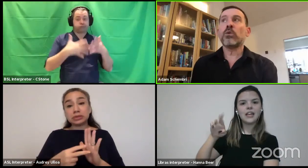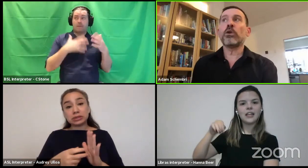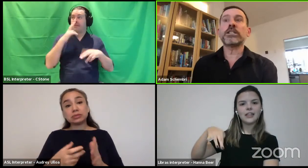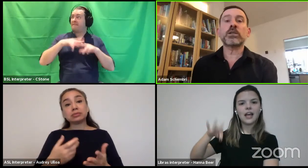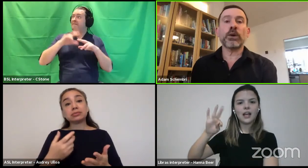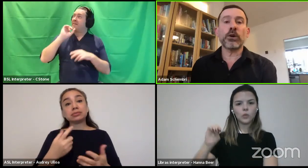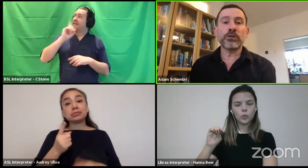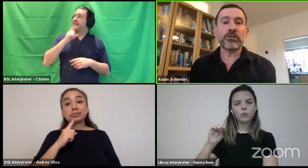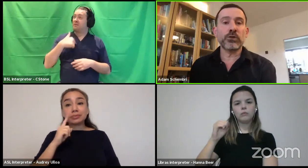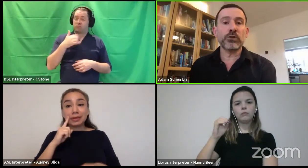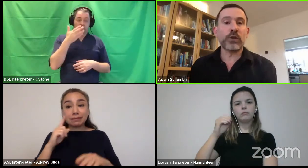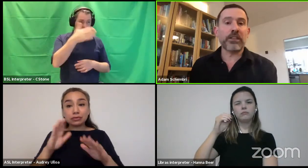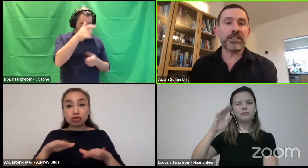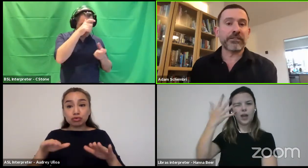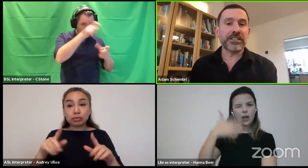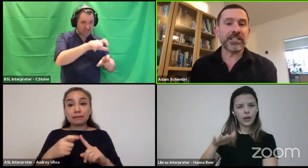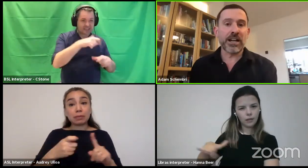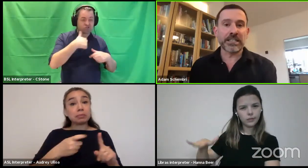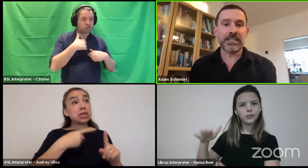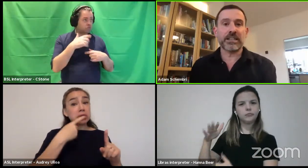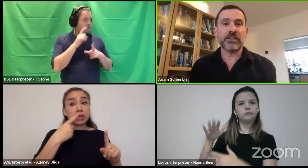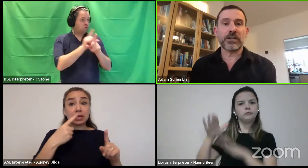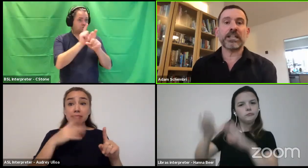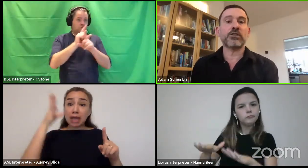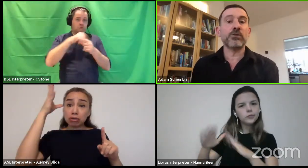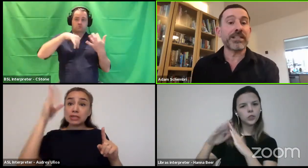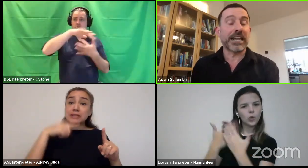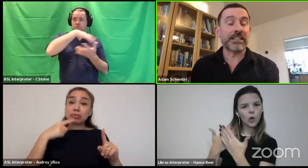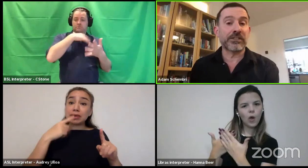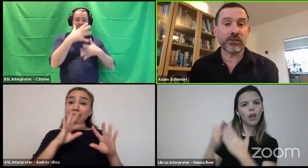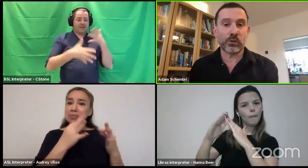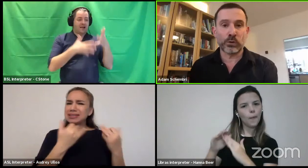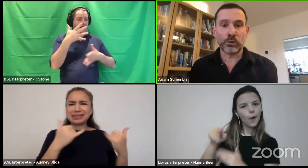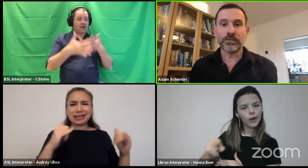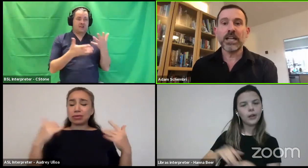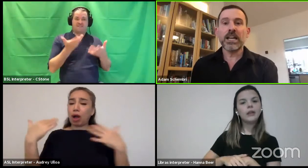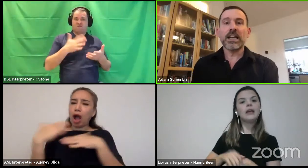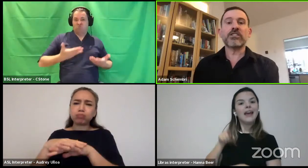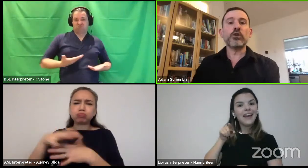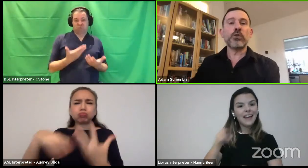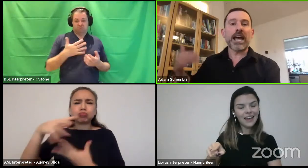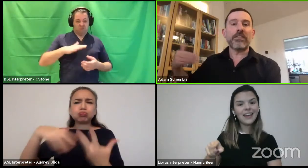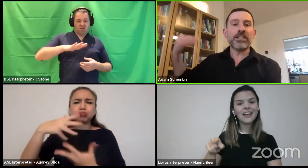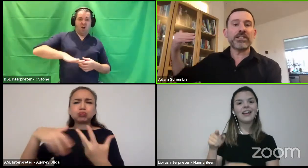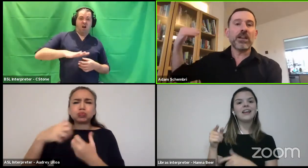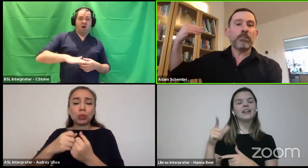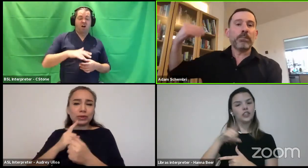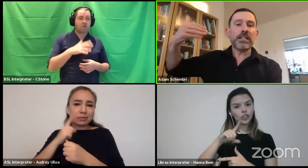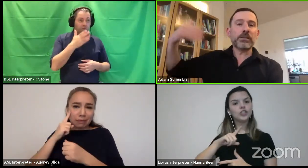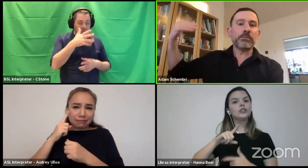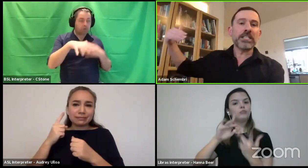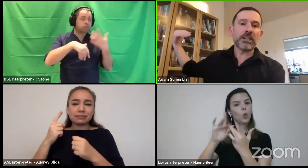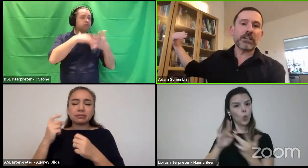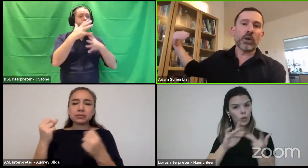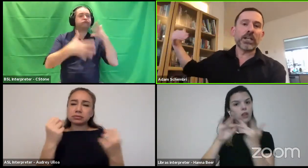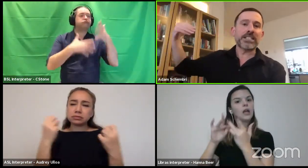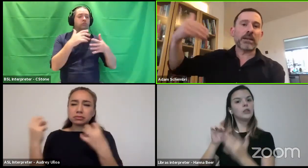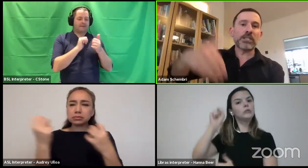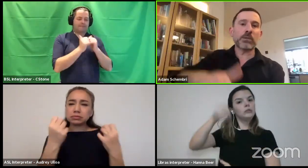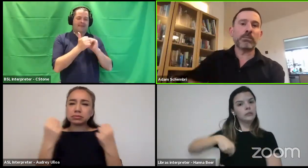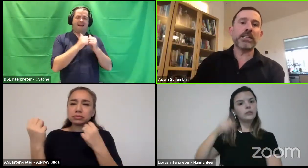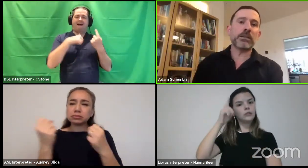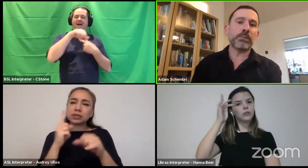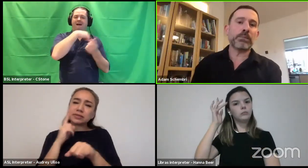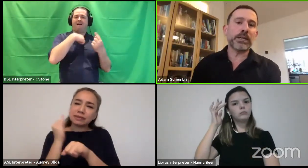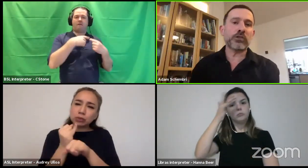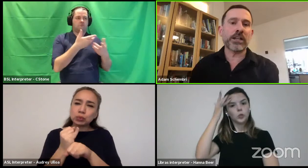families were exposed to other deaf signers, okay, as soon as they entered the school. And so you have this